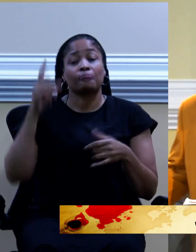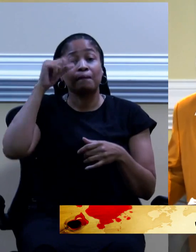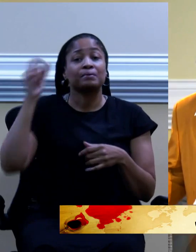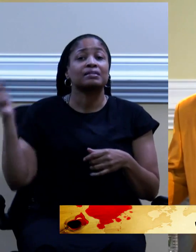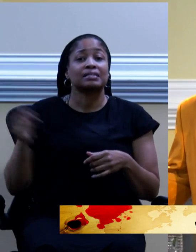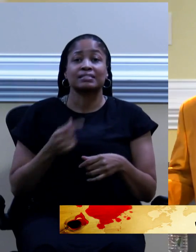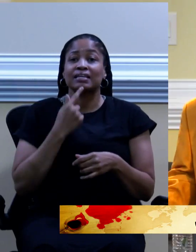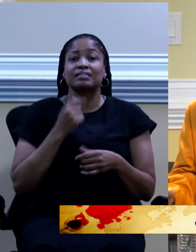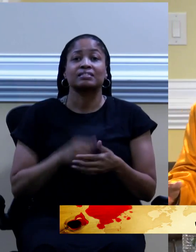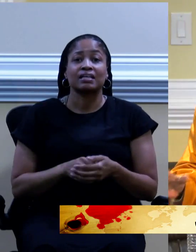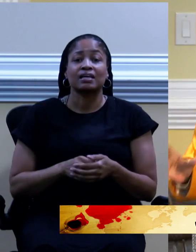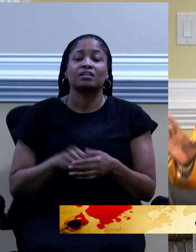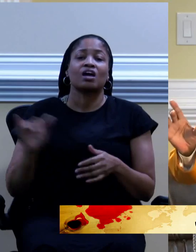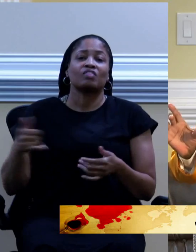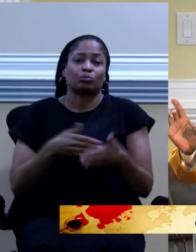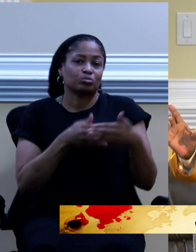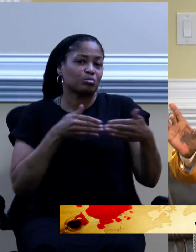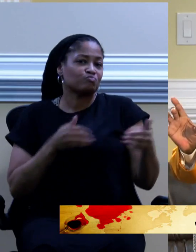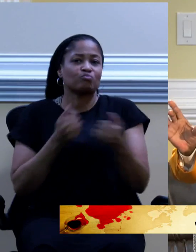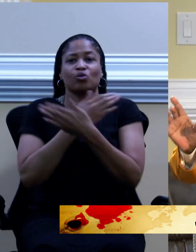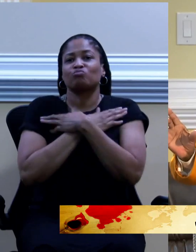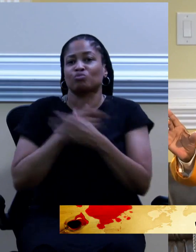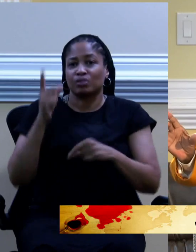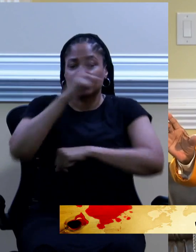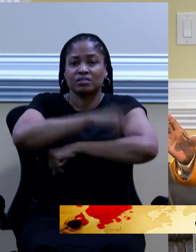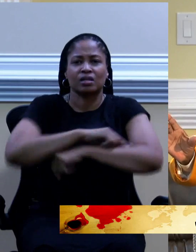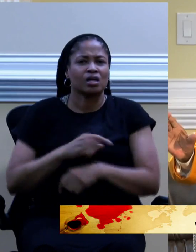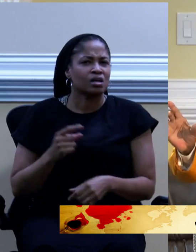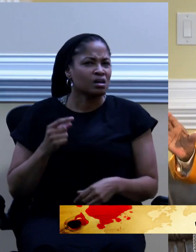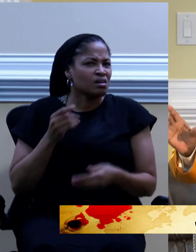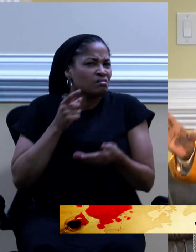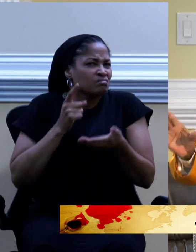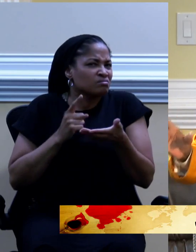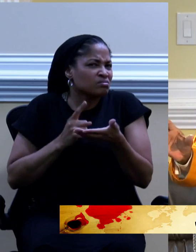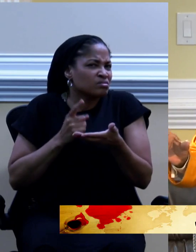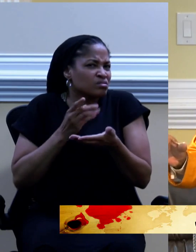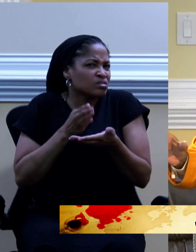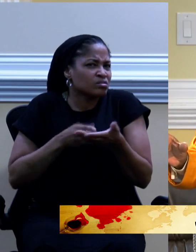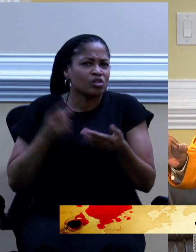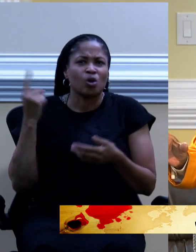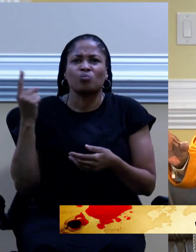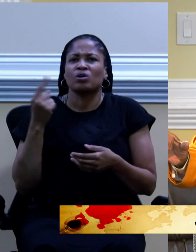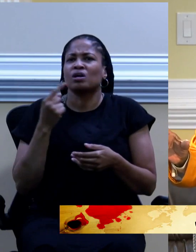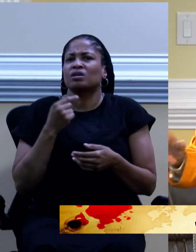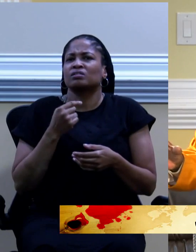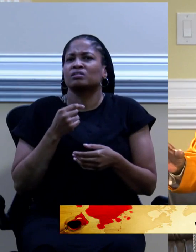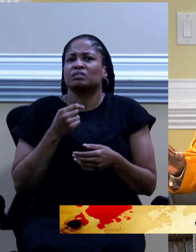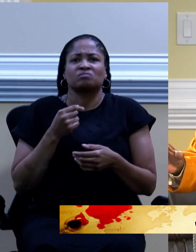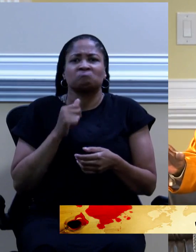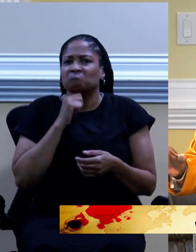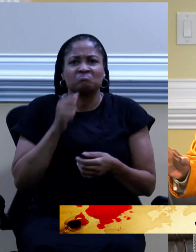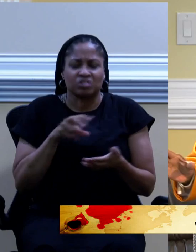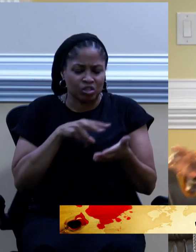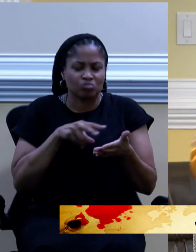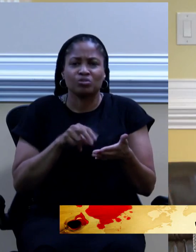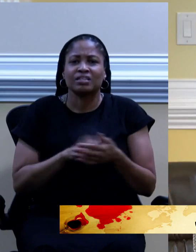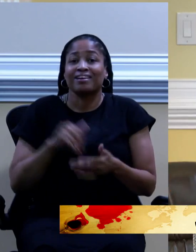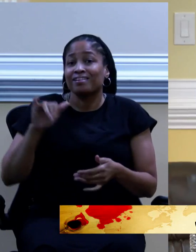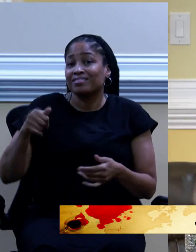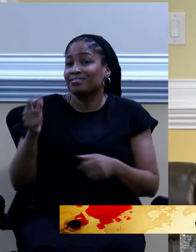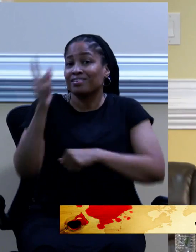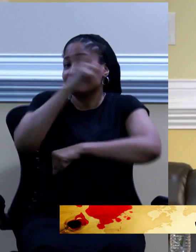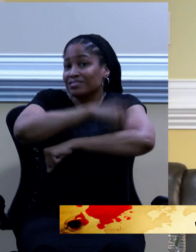the Sabbath day. Somebody failed to read, for that day was a high day. You